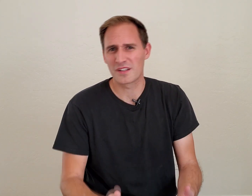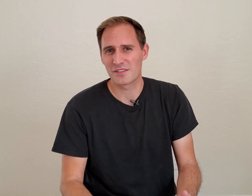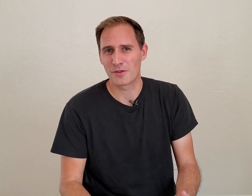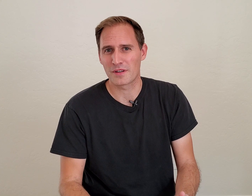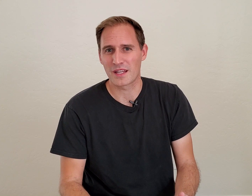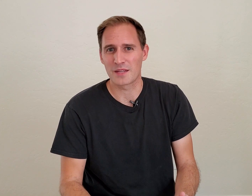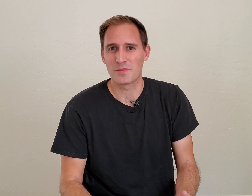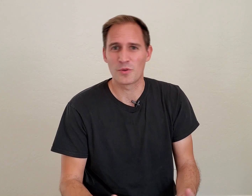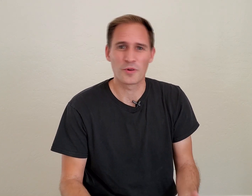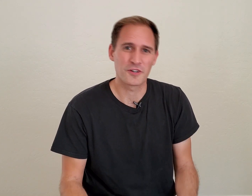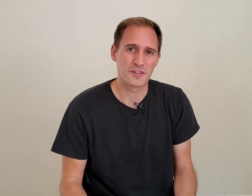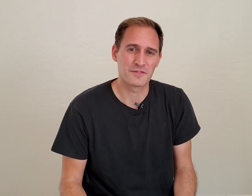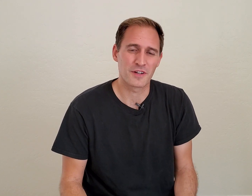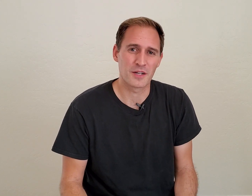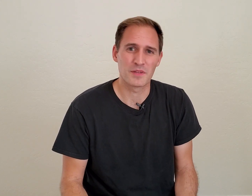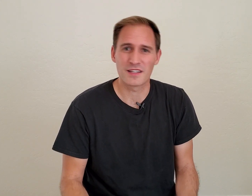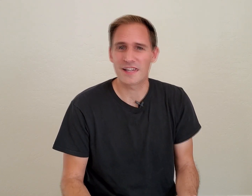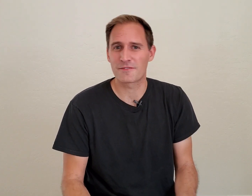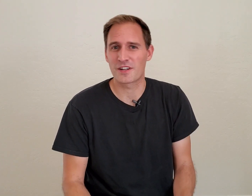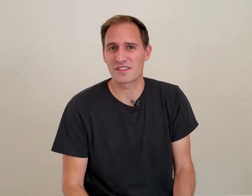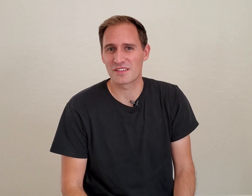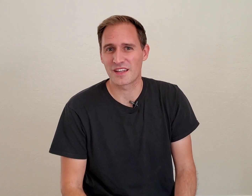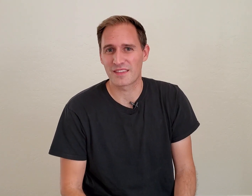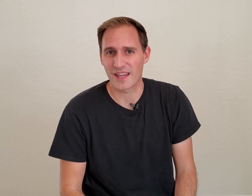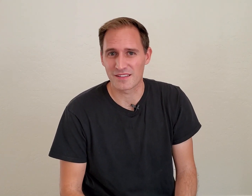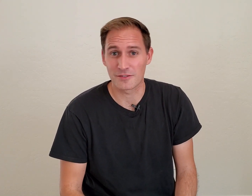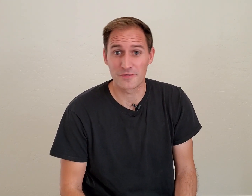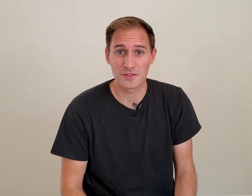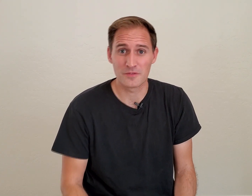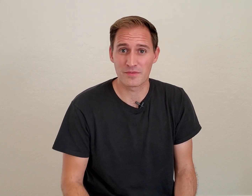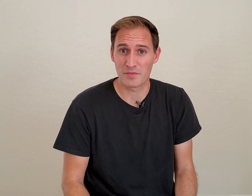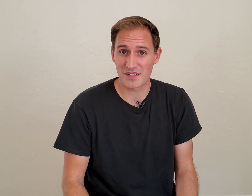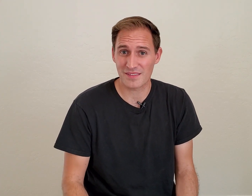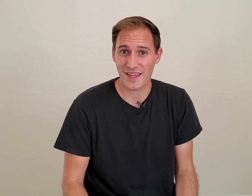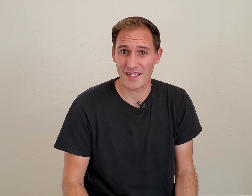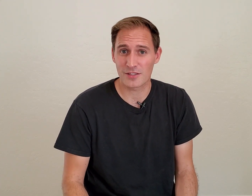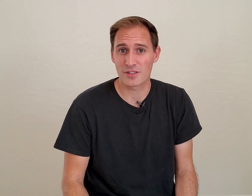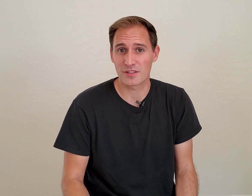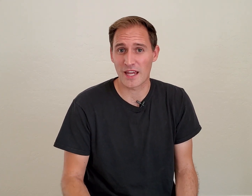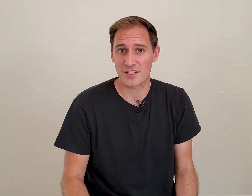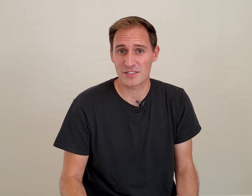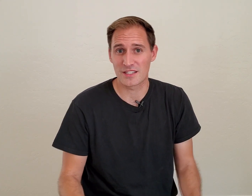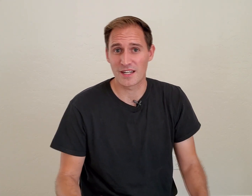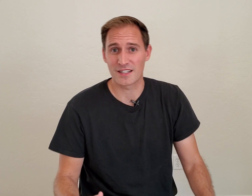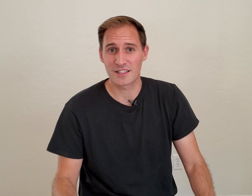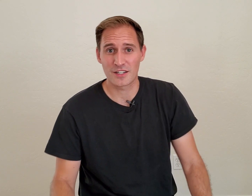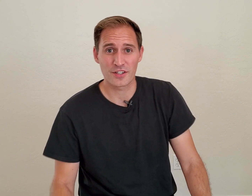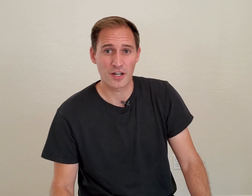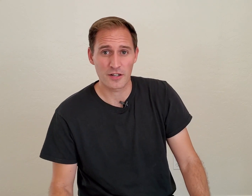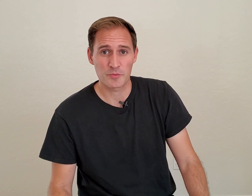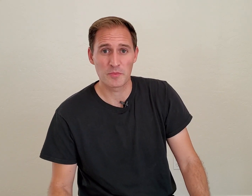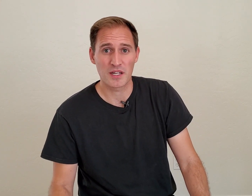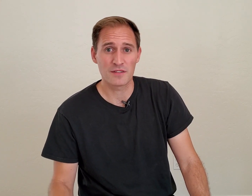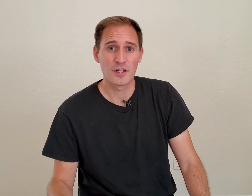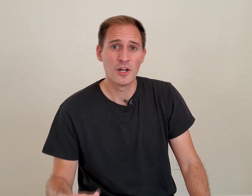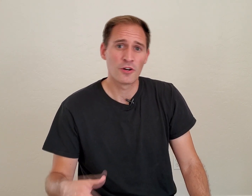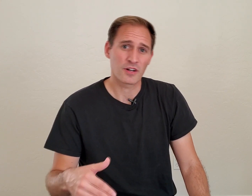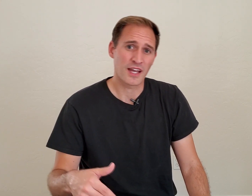your name, where are you from, a lot of phrases like that. So if you've missed that, you can actually click on the card up above or catch it